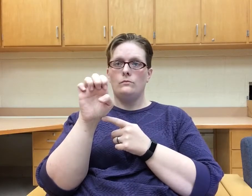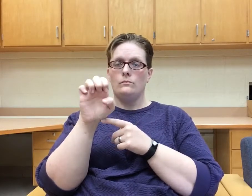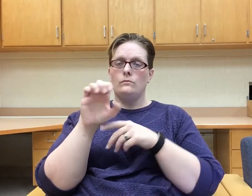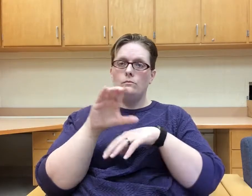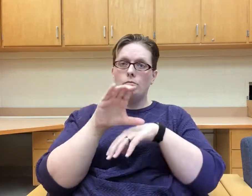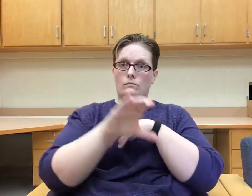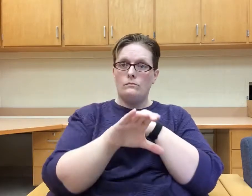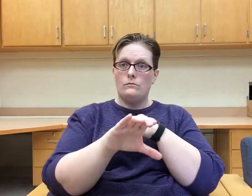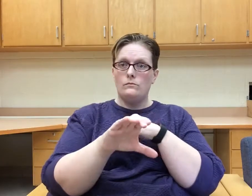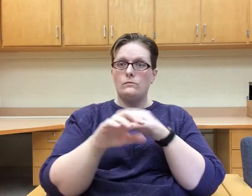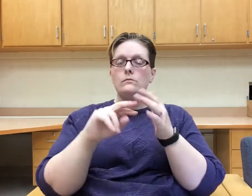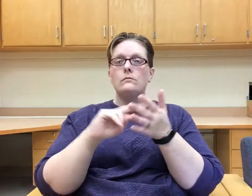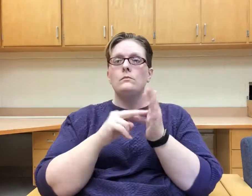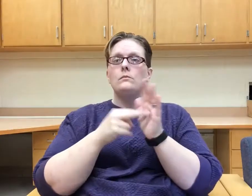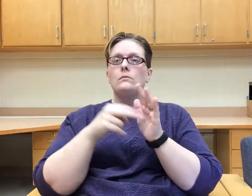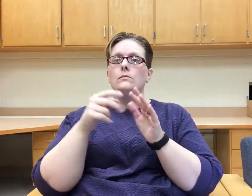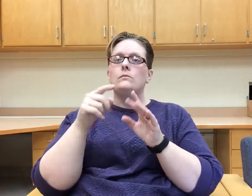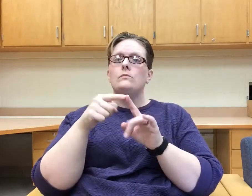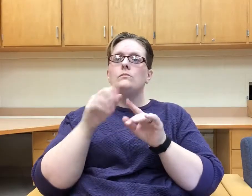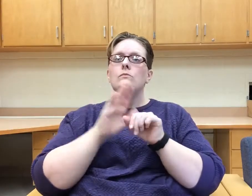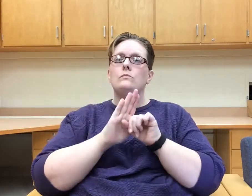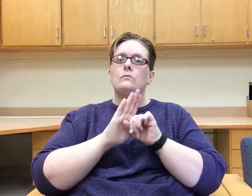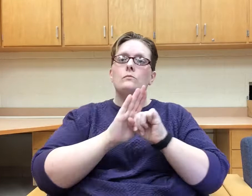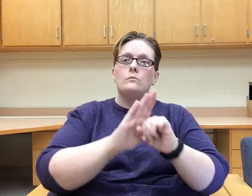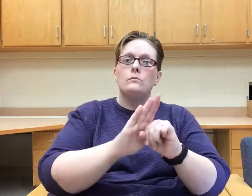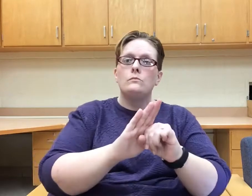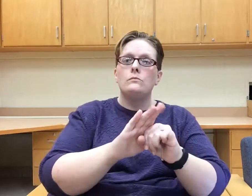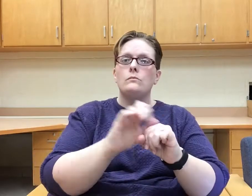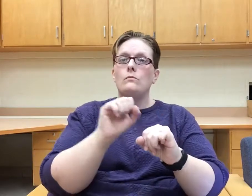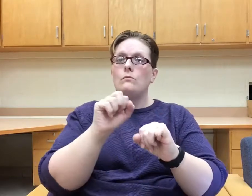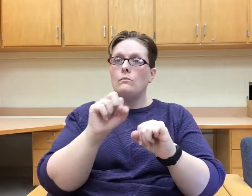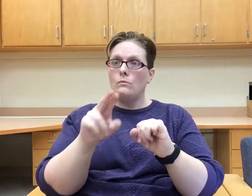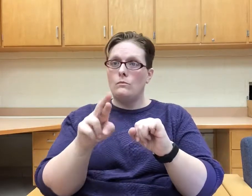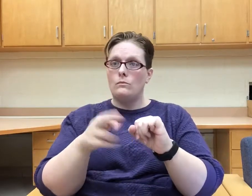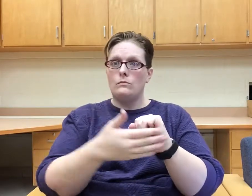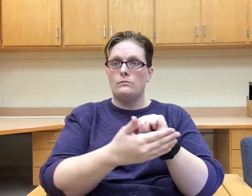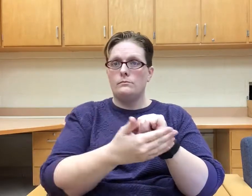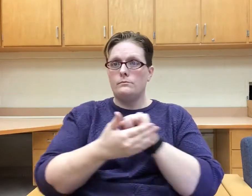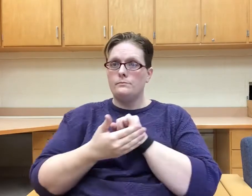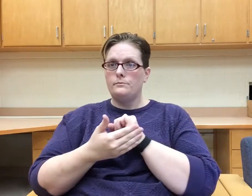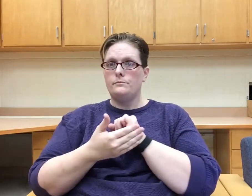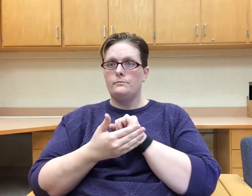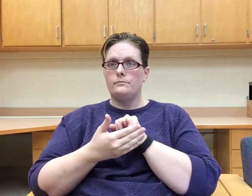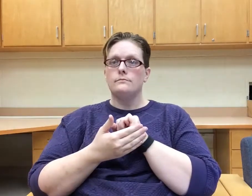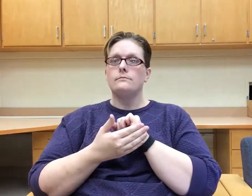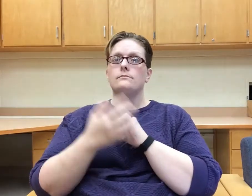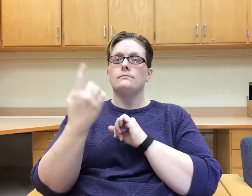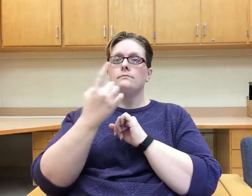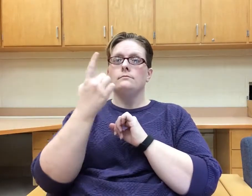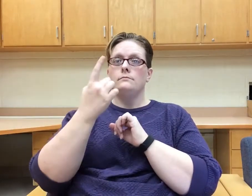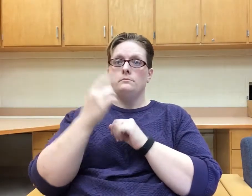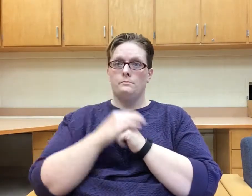The word force means to push or to pull on something.